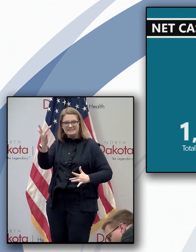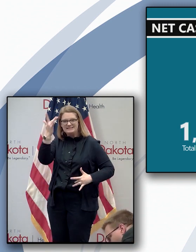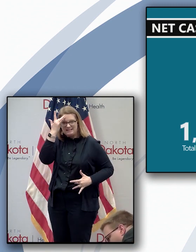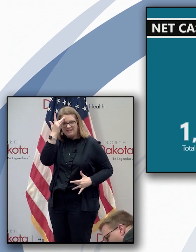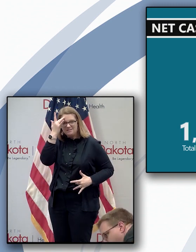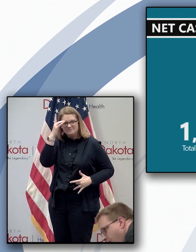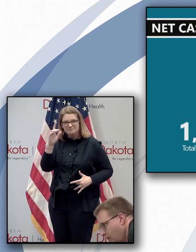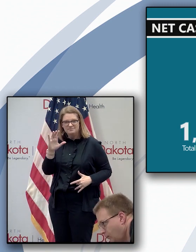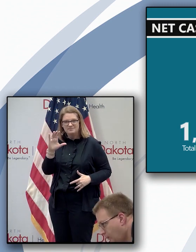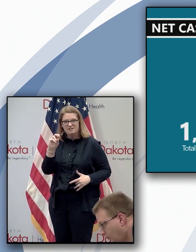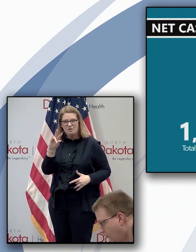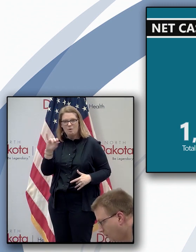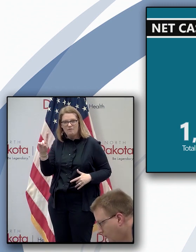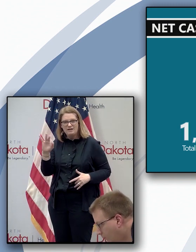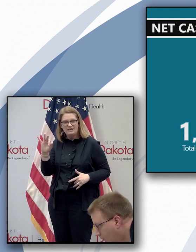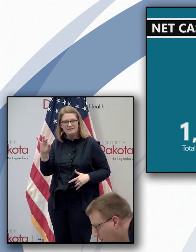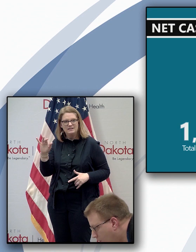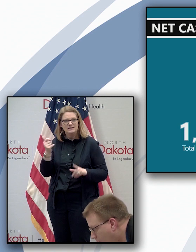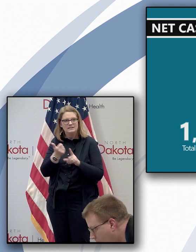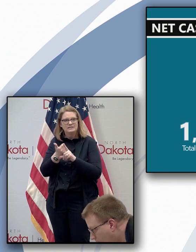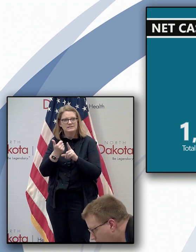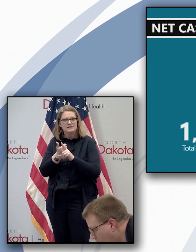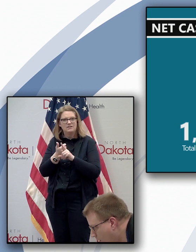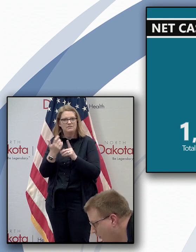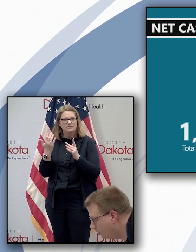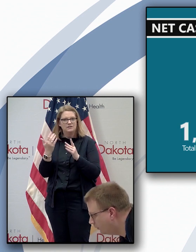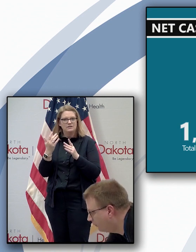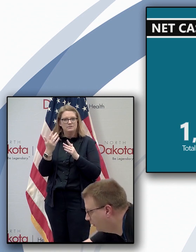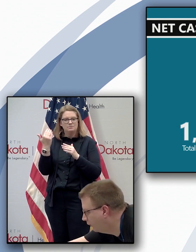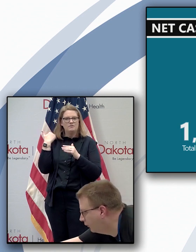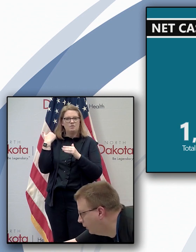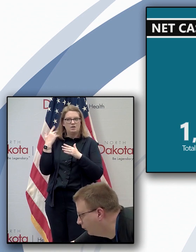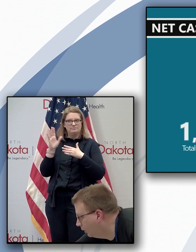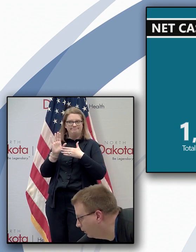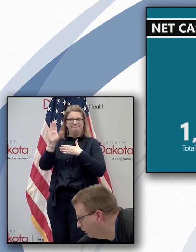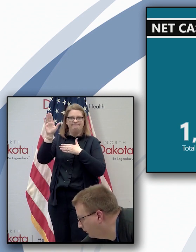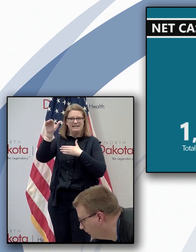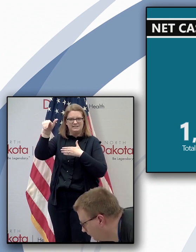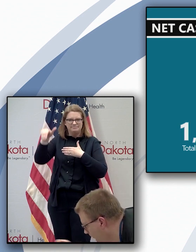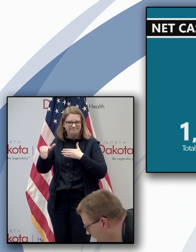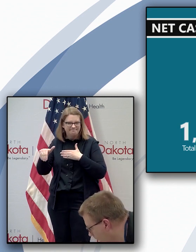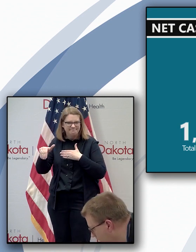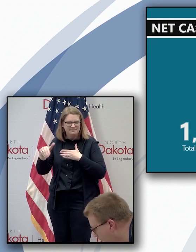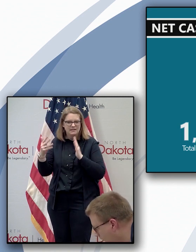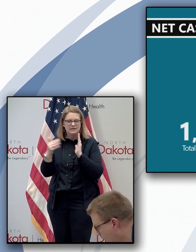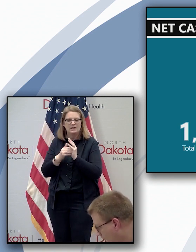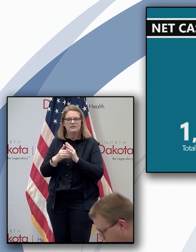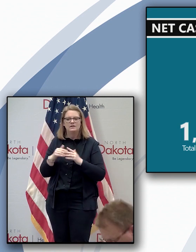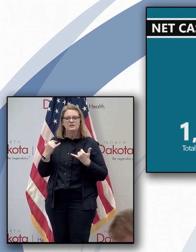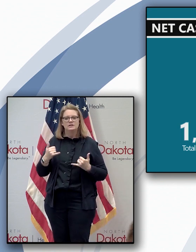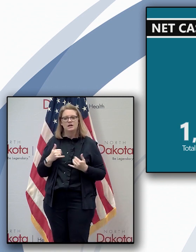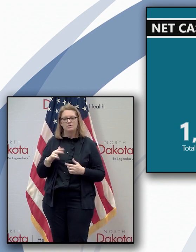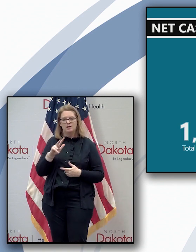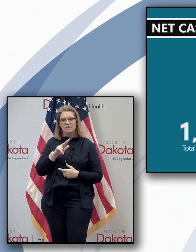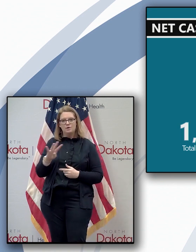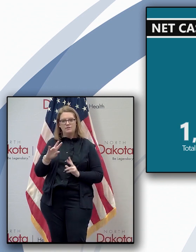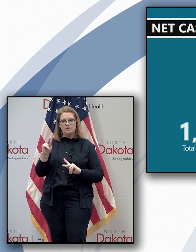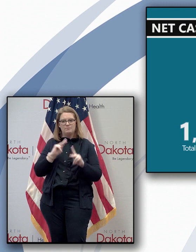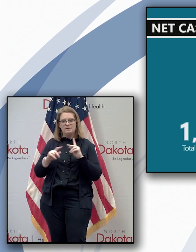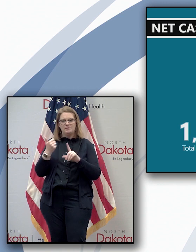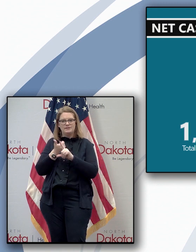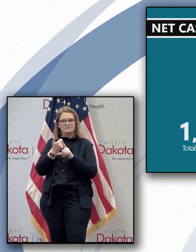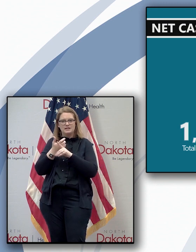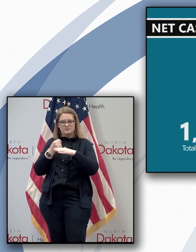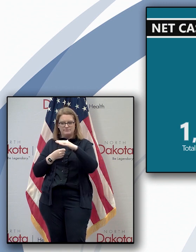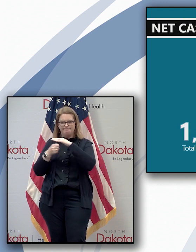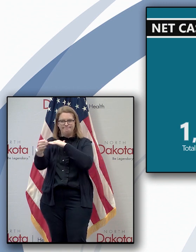confirmed cases, and of course this is down from our peak. Also on this slide, we see we've got 34 people that are hospitalized.